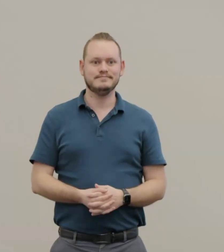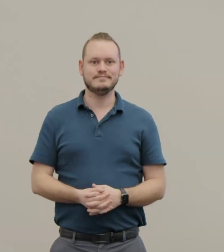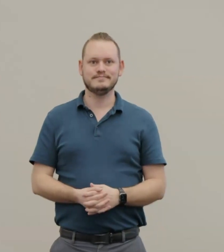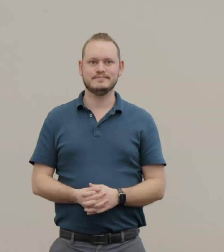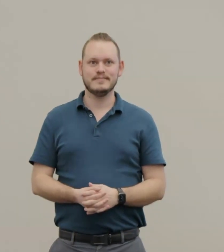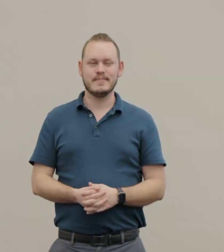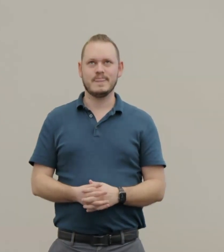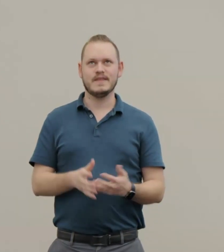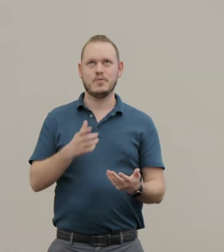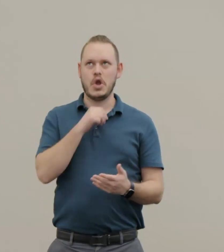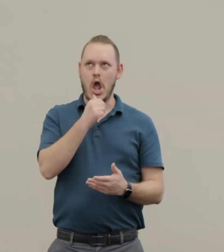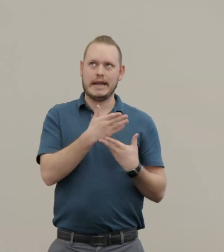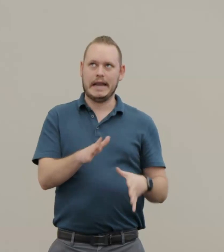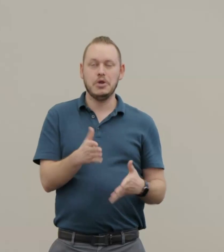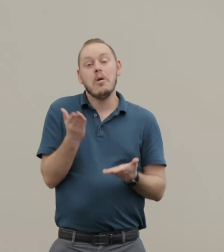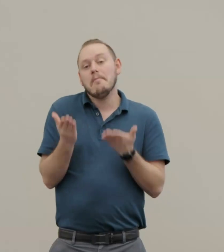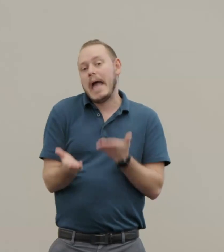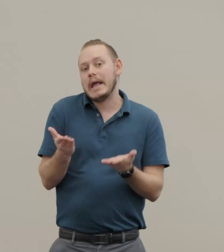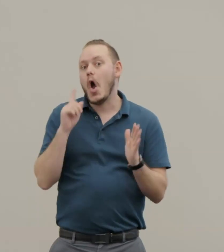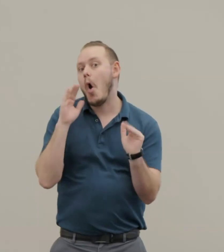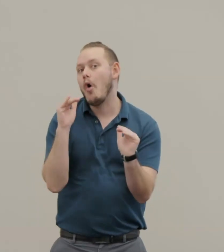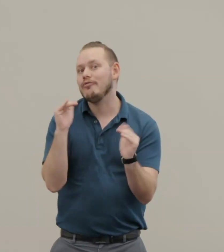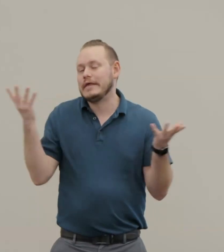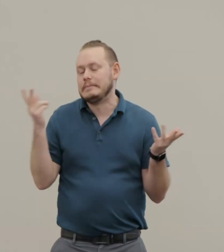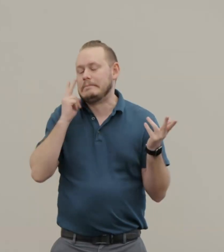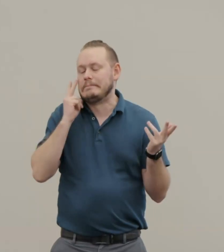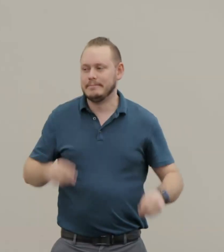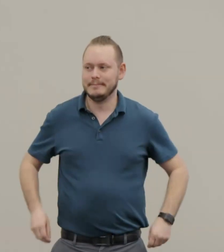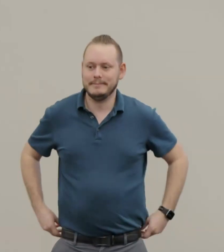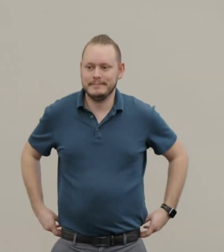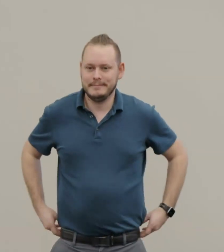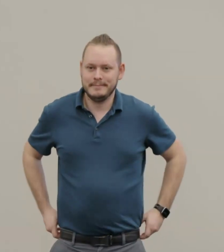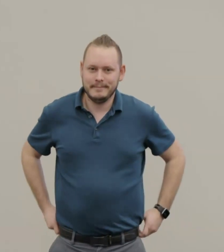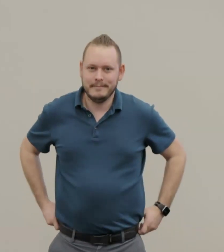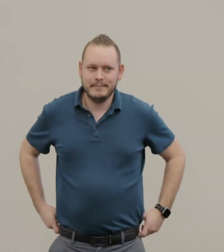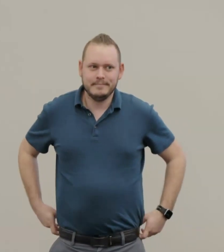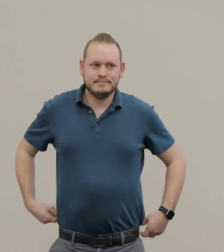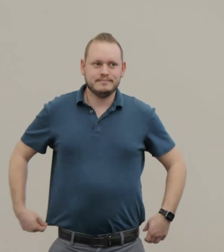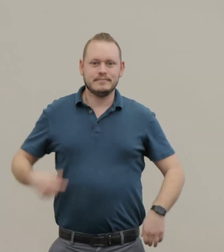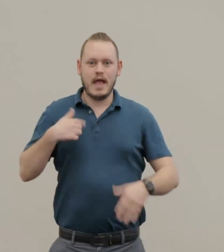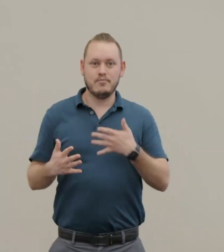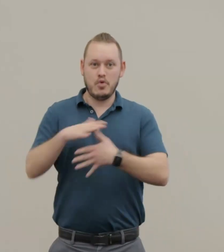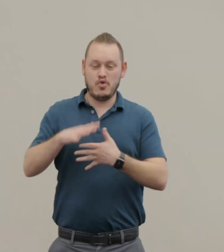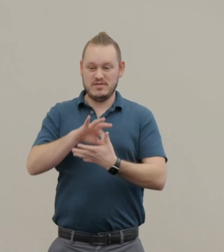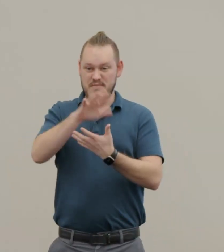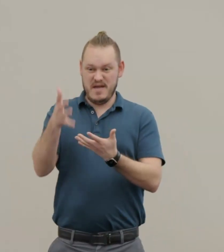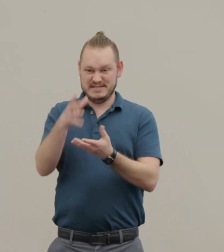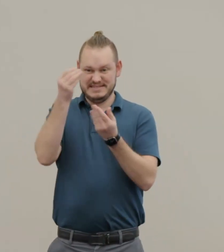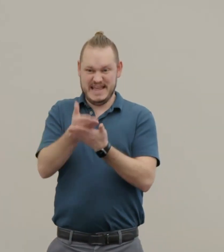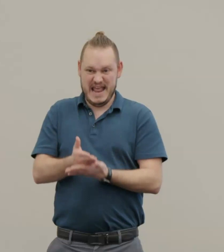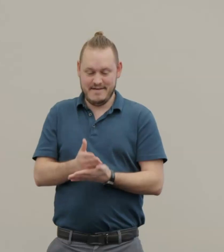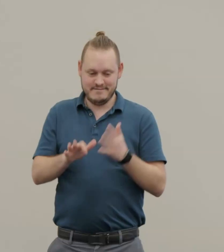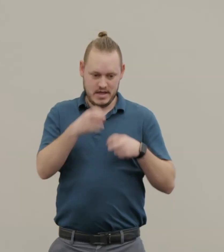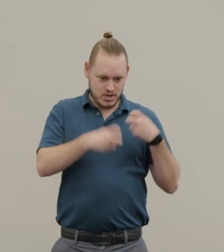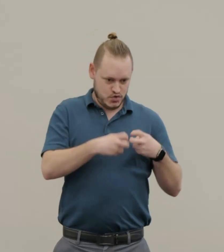say we're not going to get done. You might. Hopefully you do. Okay. But so how I would prioritize this amount of data, we found those issues, we